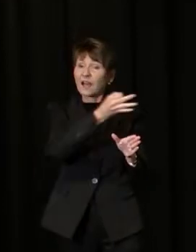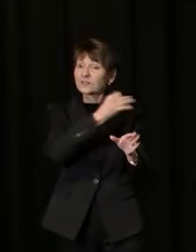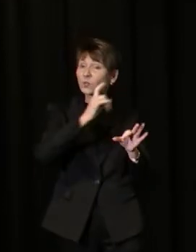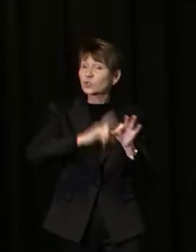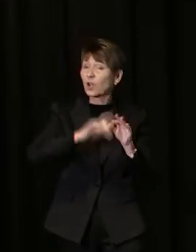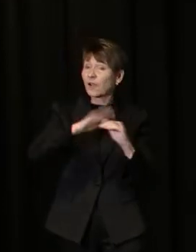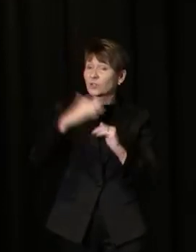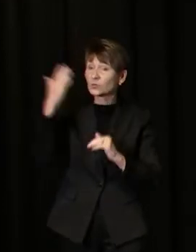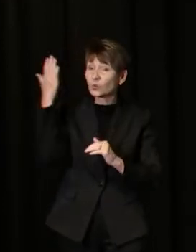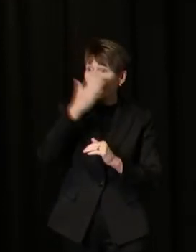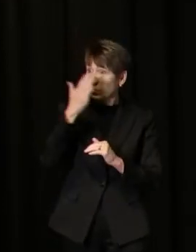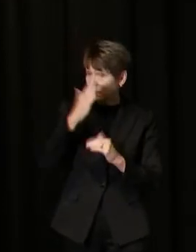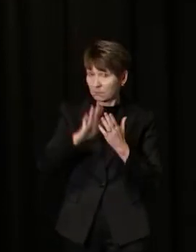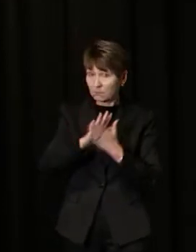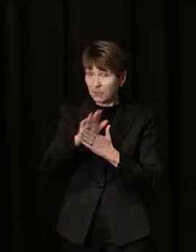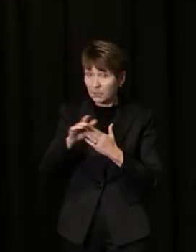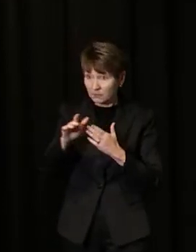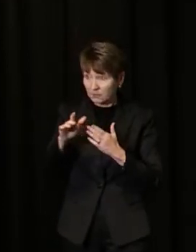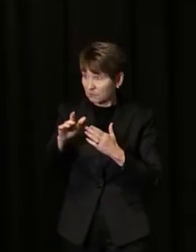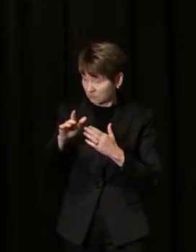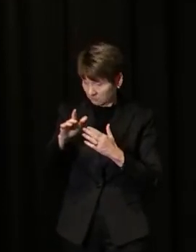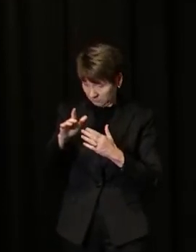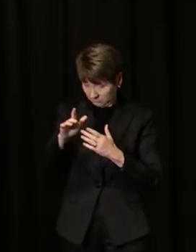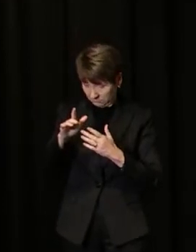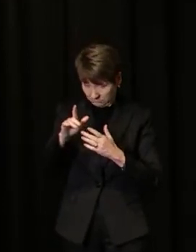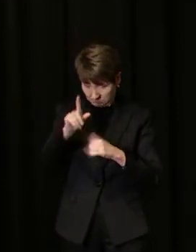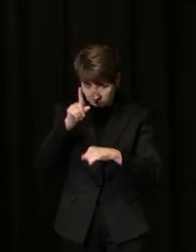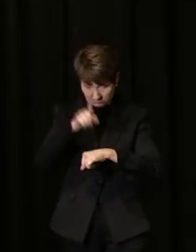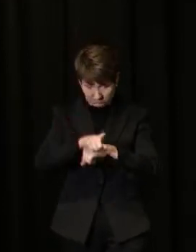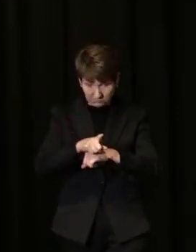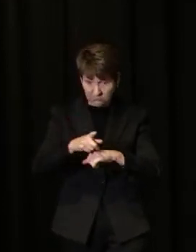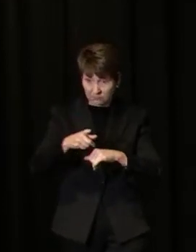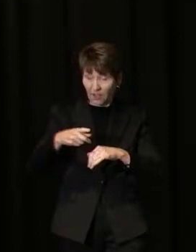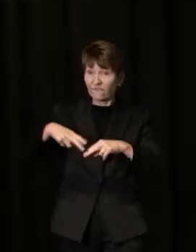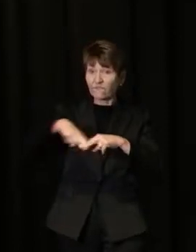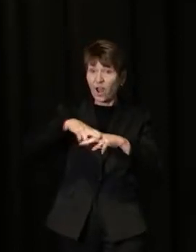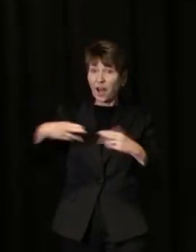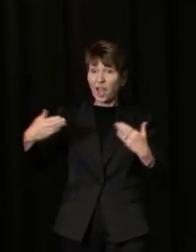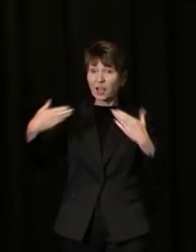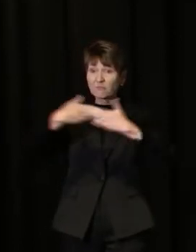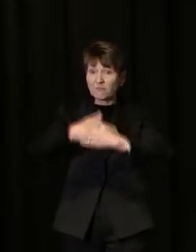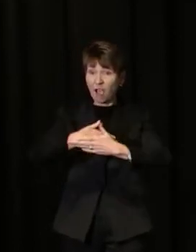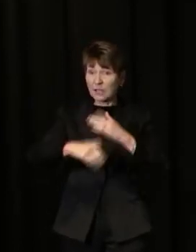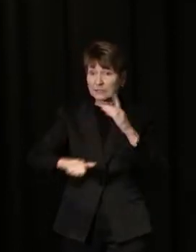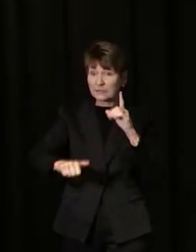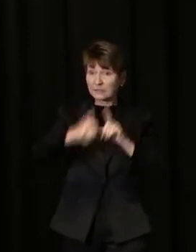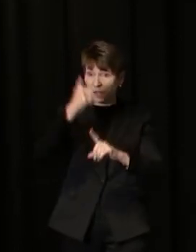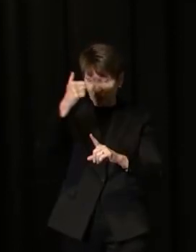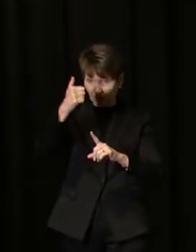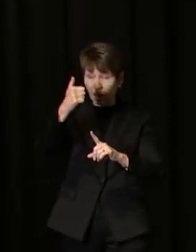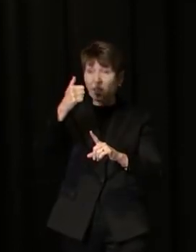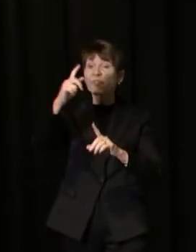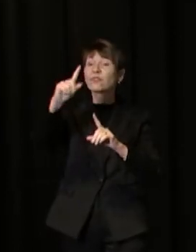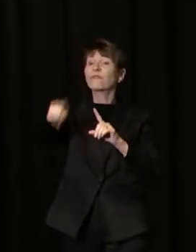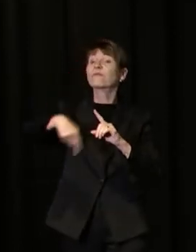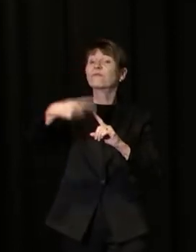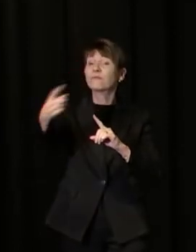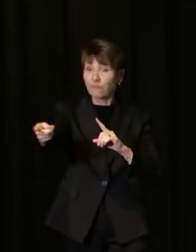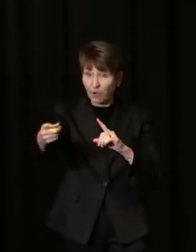As I understand it, yes. So that would be from the Monday, obviously. So it'd be Friday night, and then on the Monday, so a week from tomorrow, we'll have all our kids